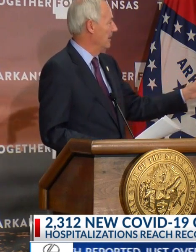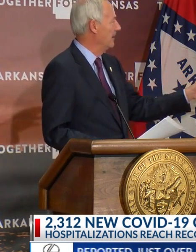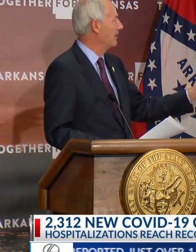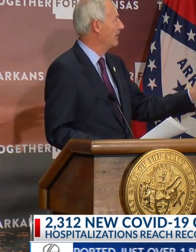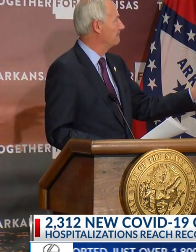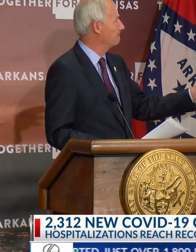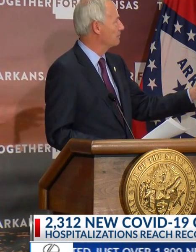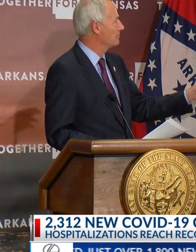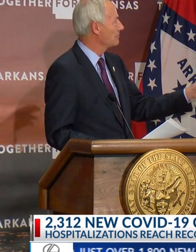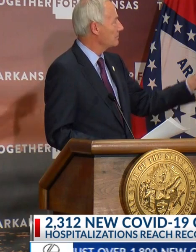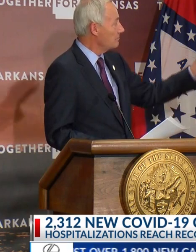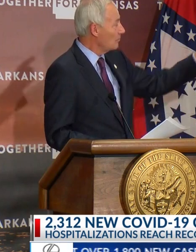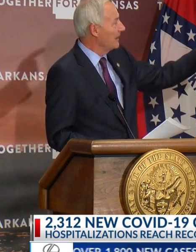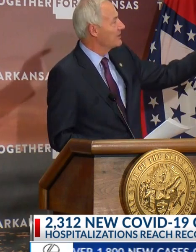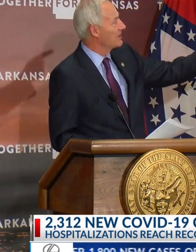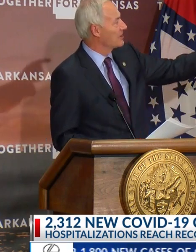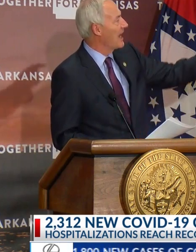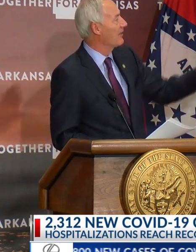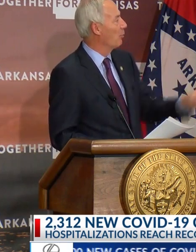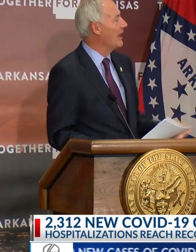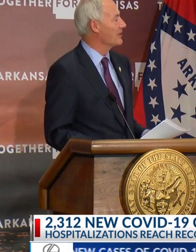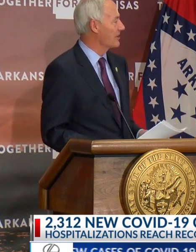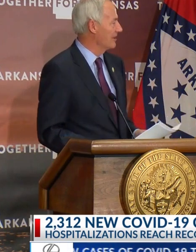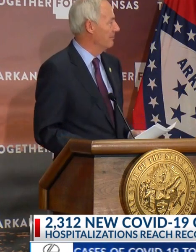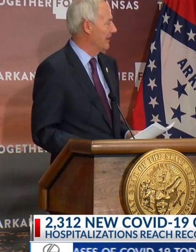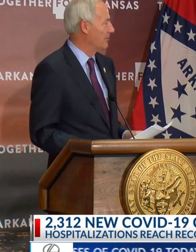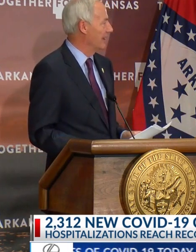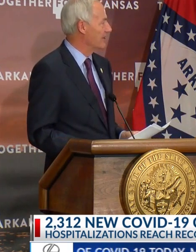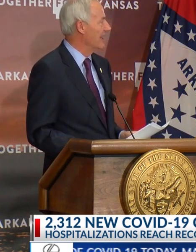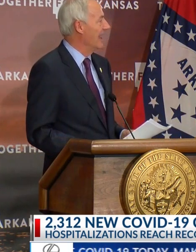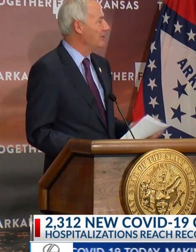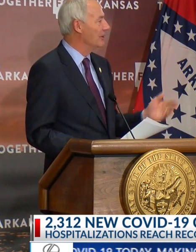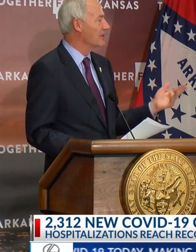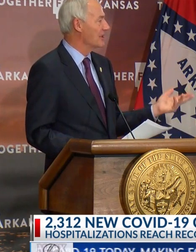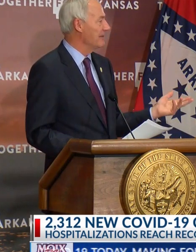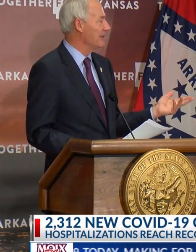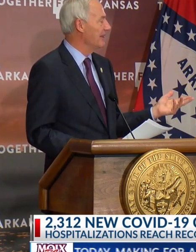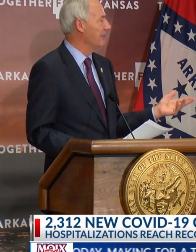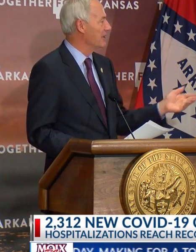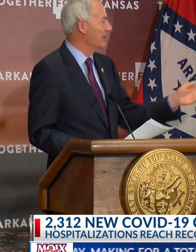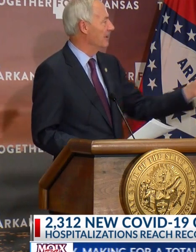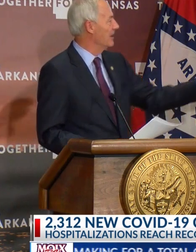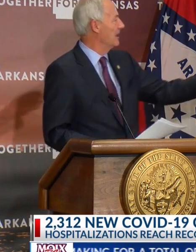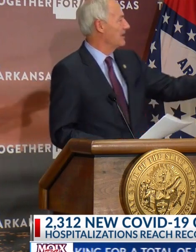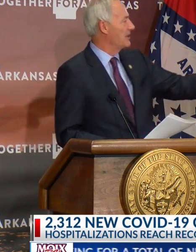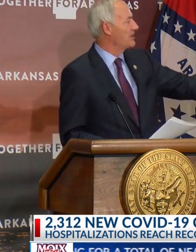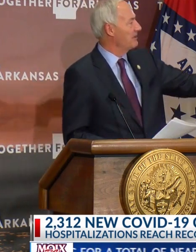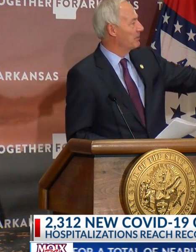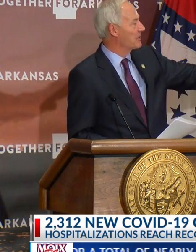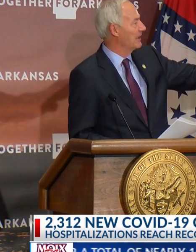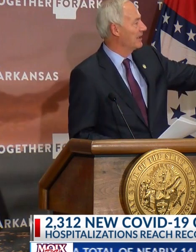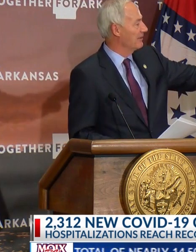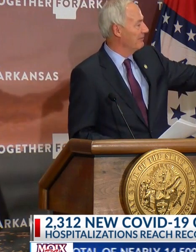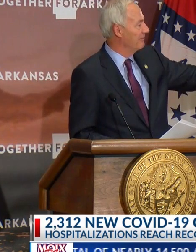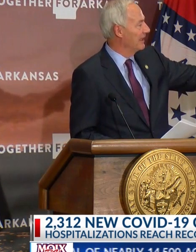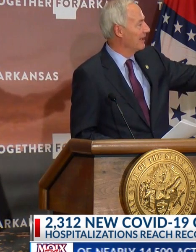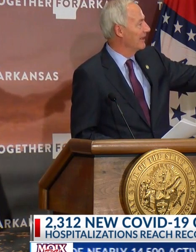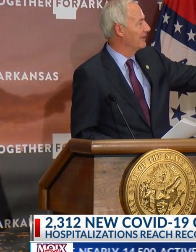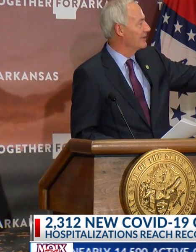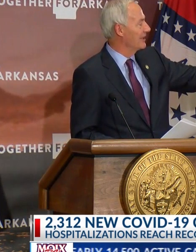so here is the Southwest metrics. And you can see the difference here. 60%